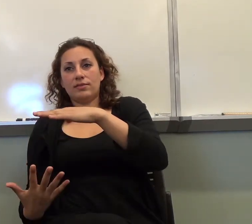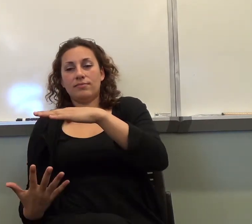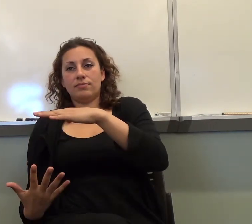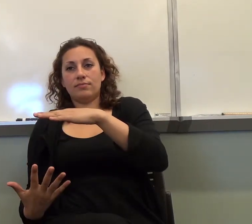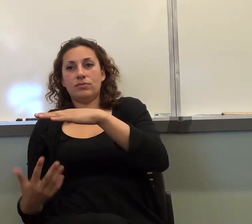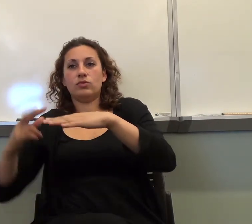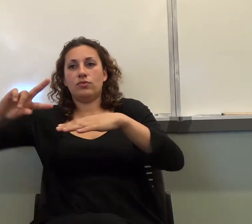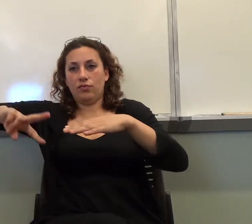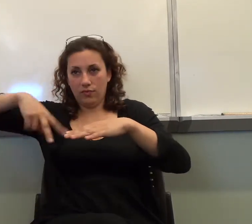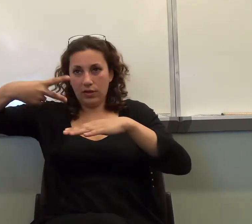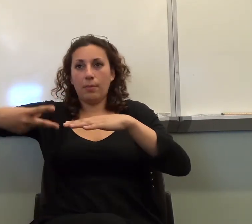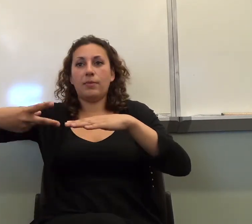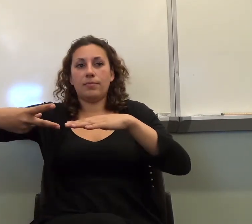That's going to be negative 1 over 5.